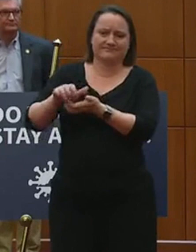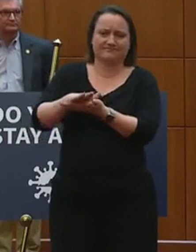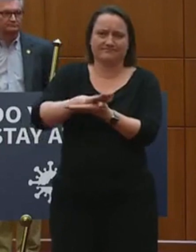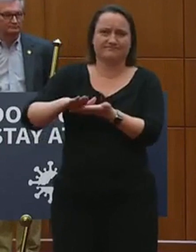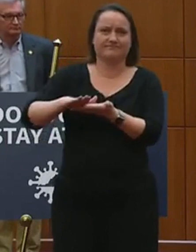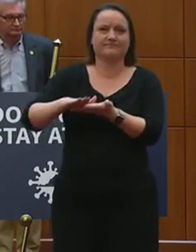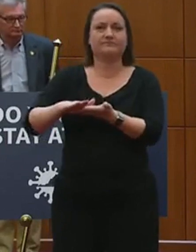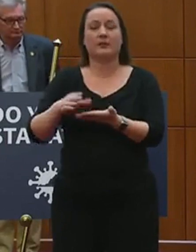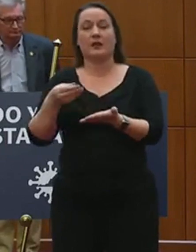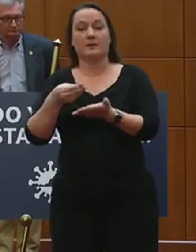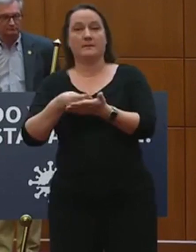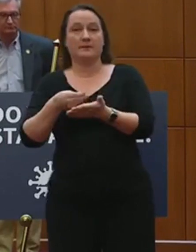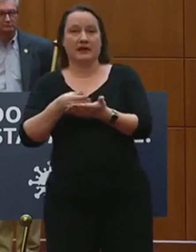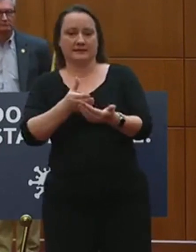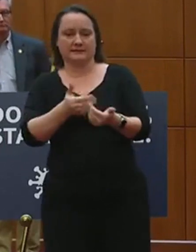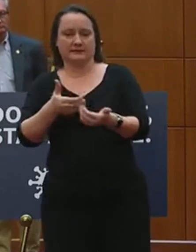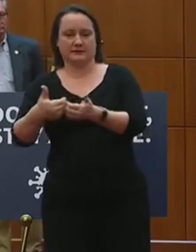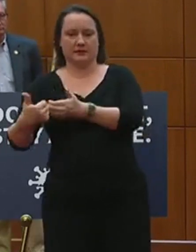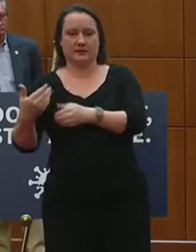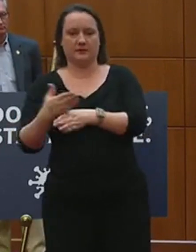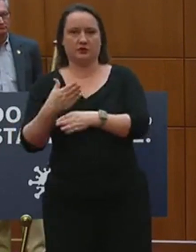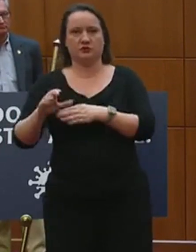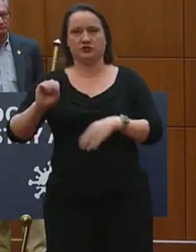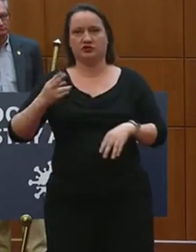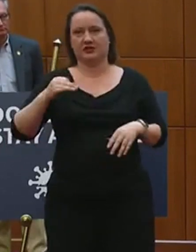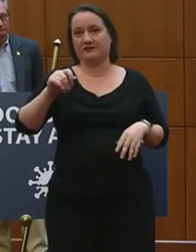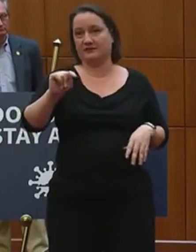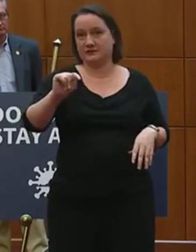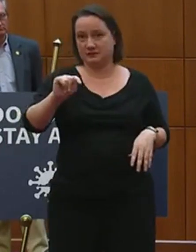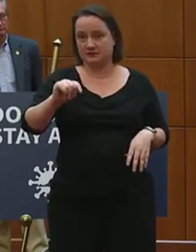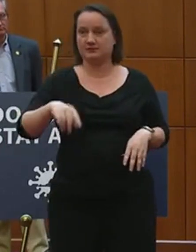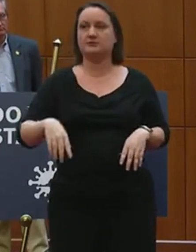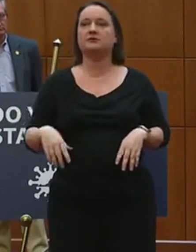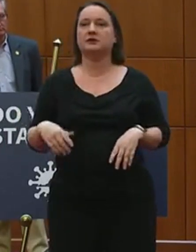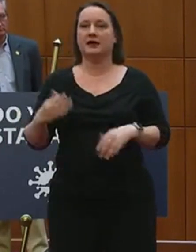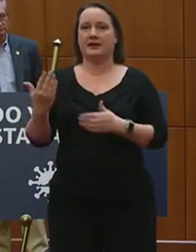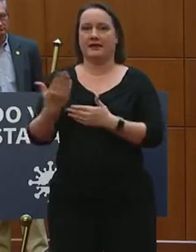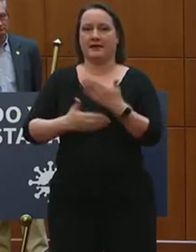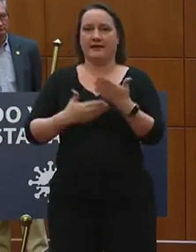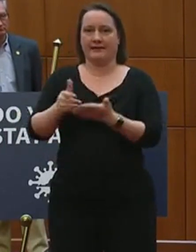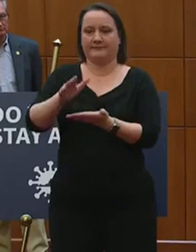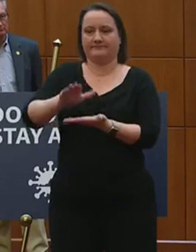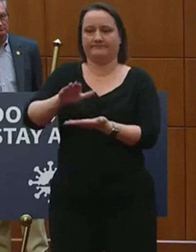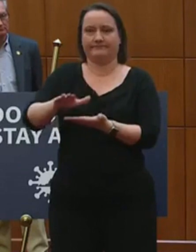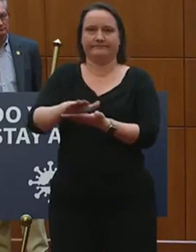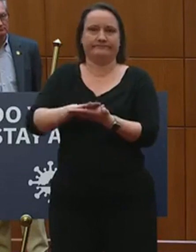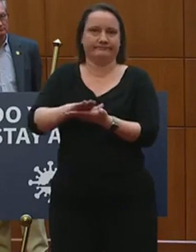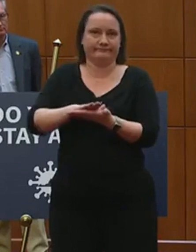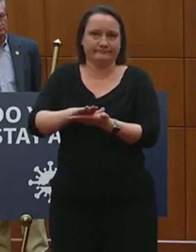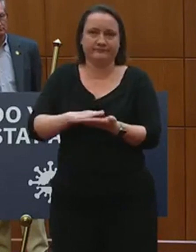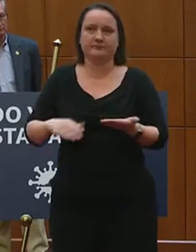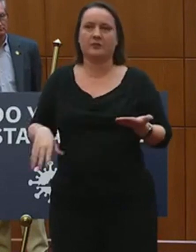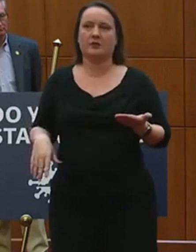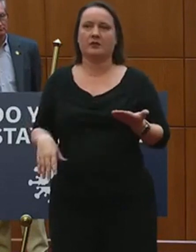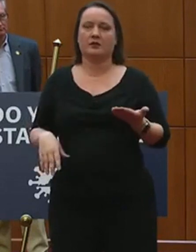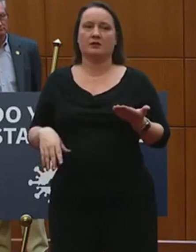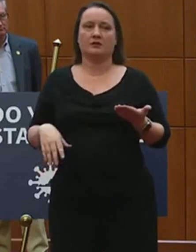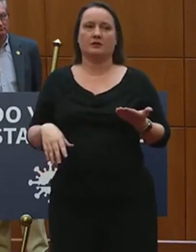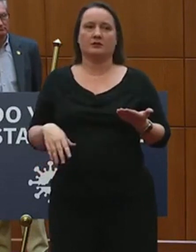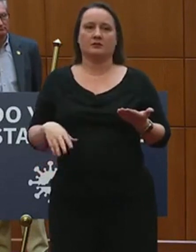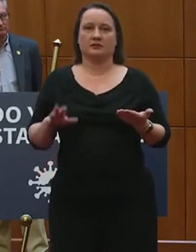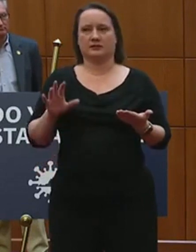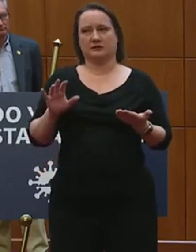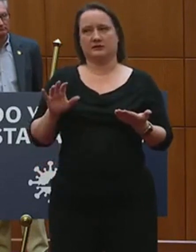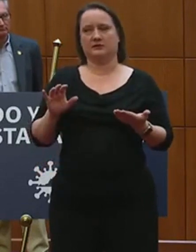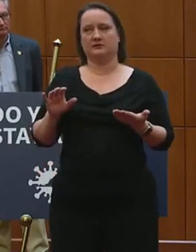that the money is being separated between shifts. There's hand sanitizer, and it's very much,